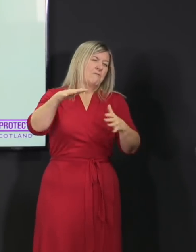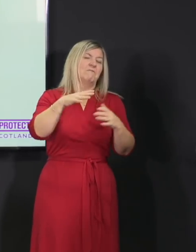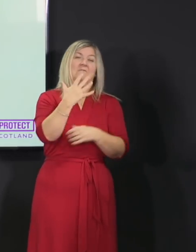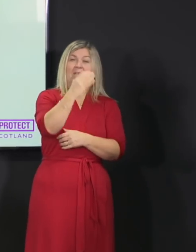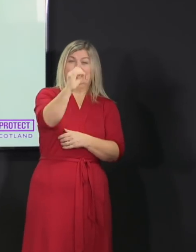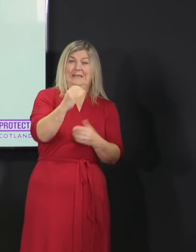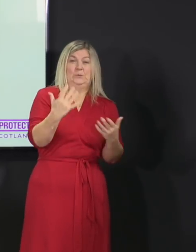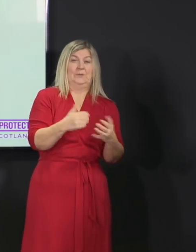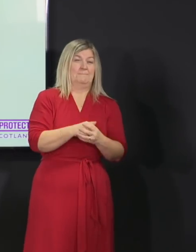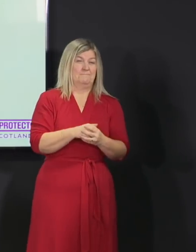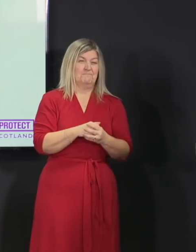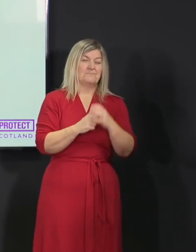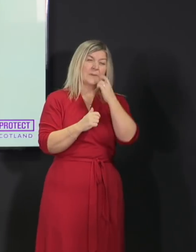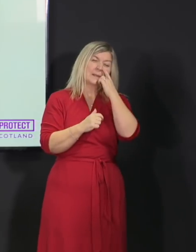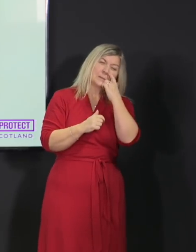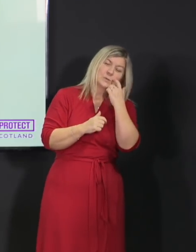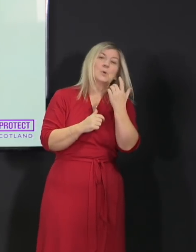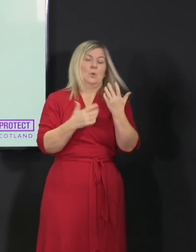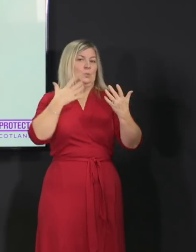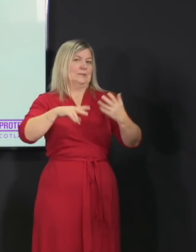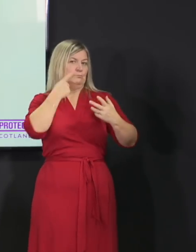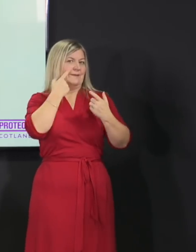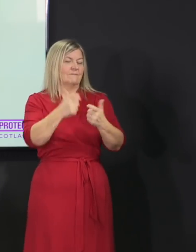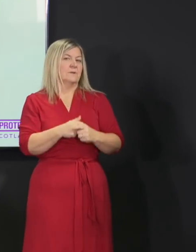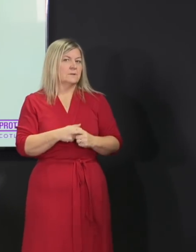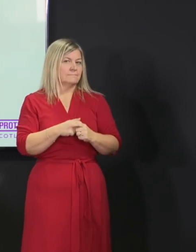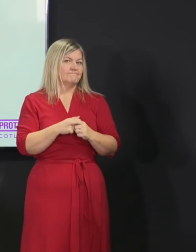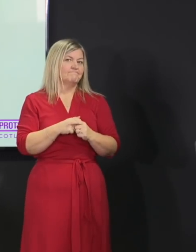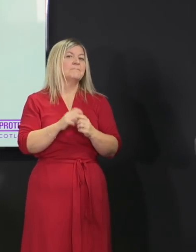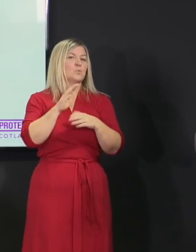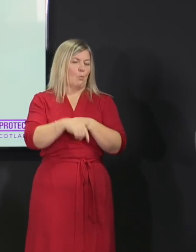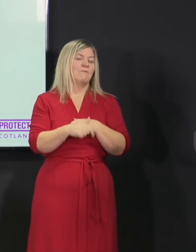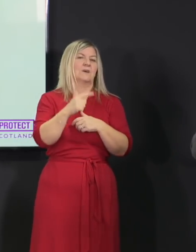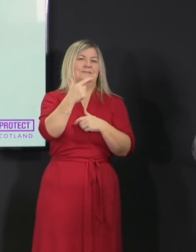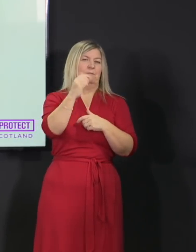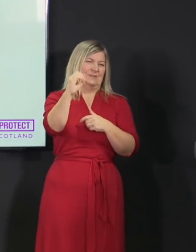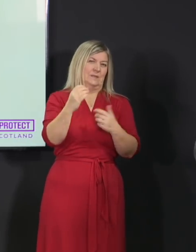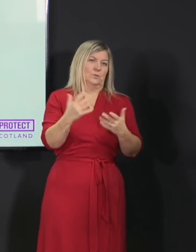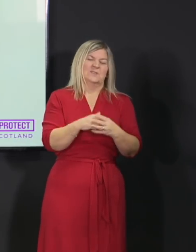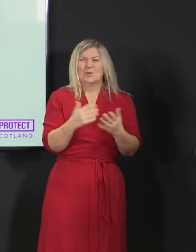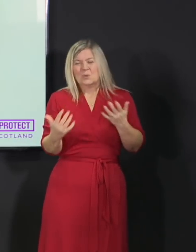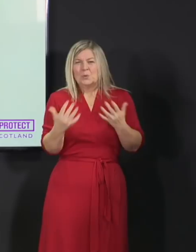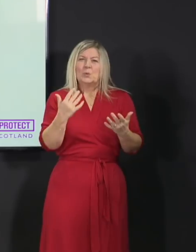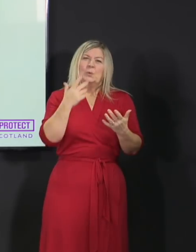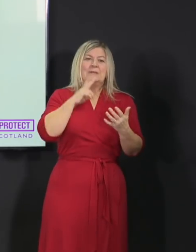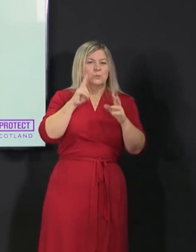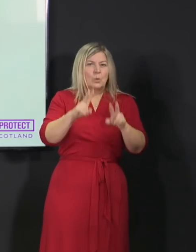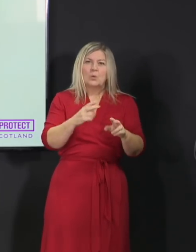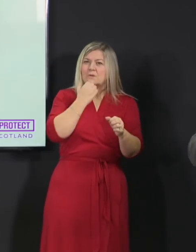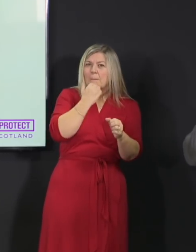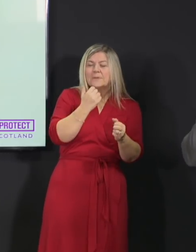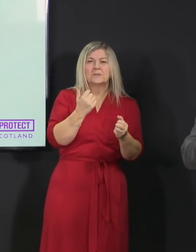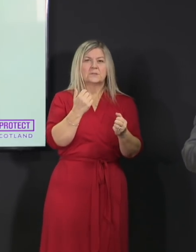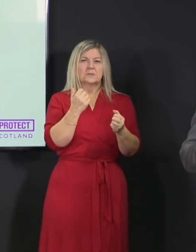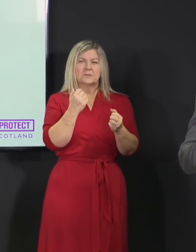off the ball at any point in time. So not only do we keep an eye on the percentage positivity, but we continually look at the cumulative incidence ratio that we're